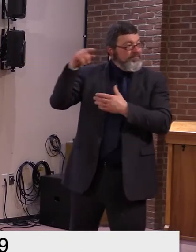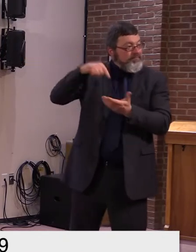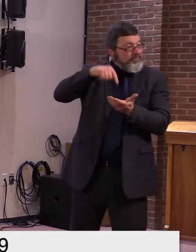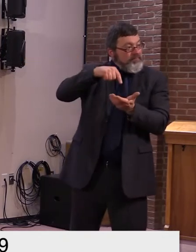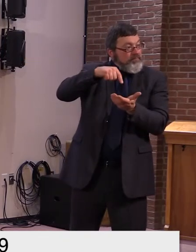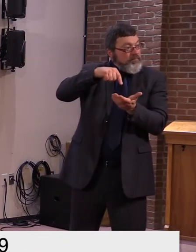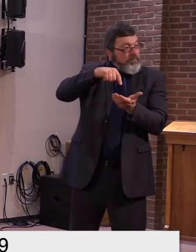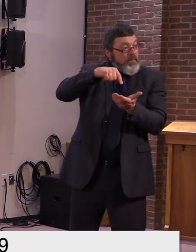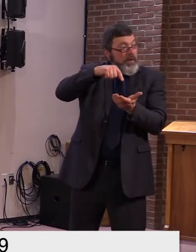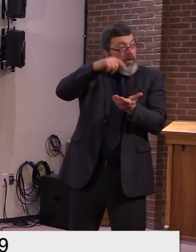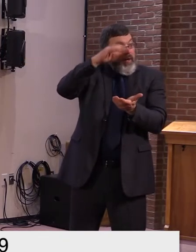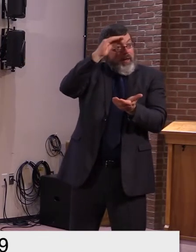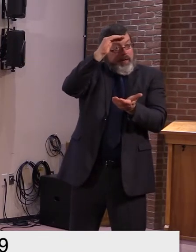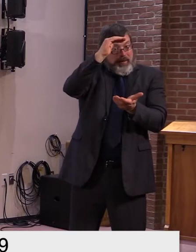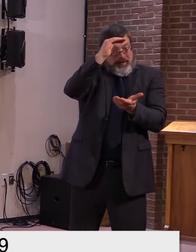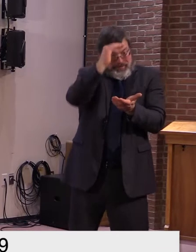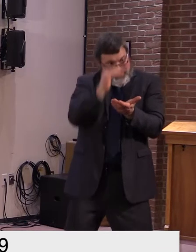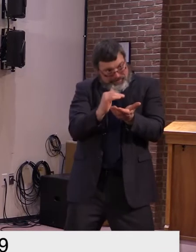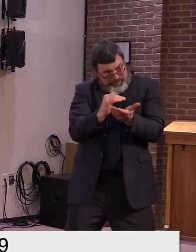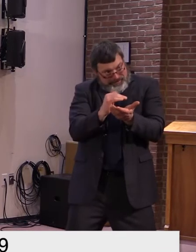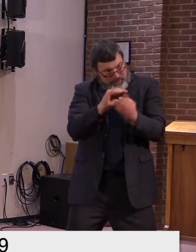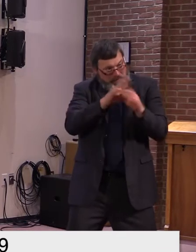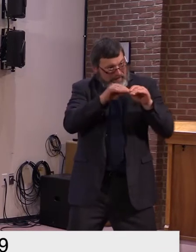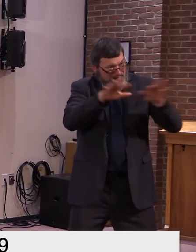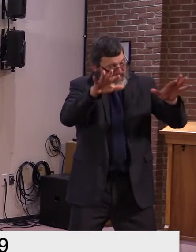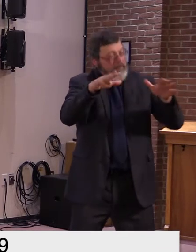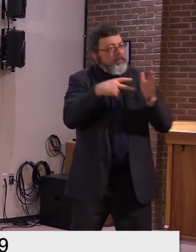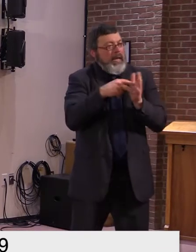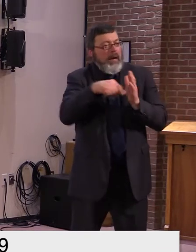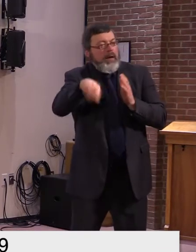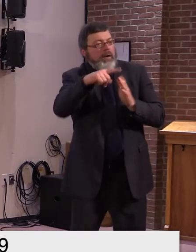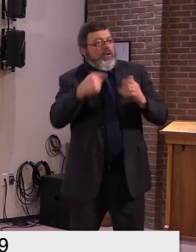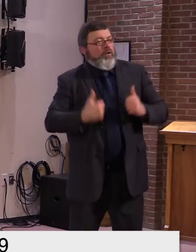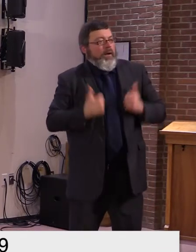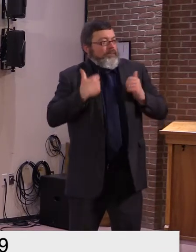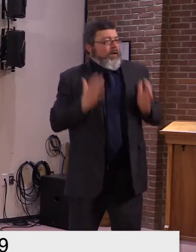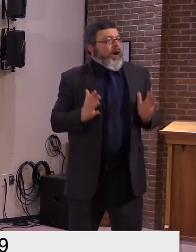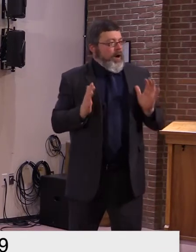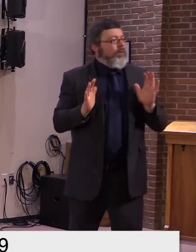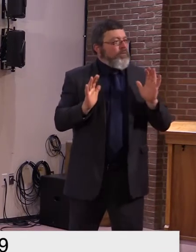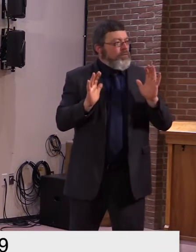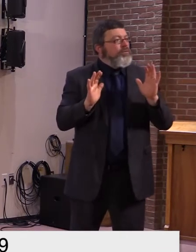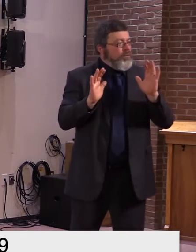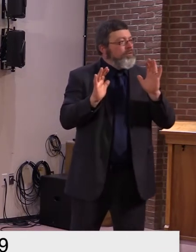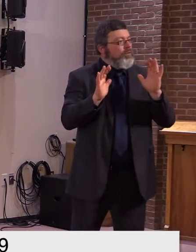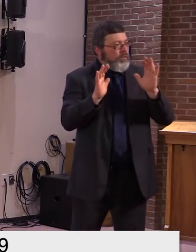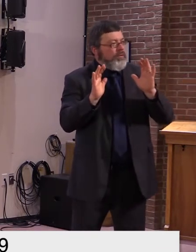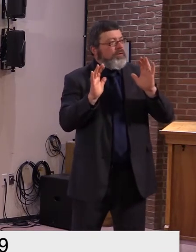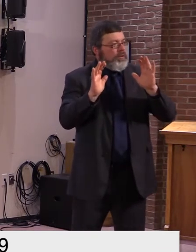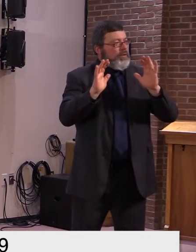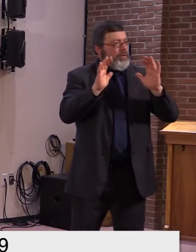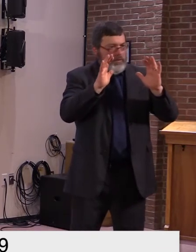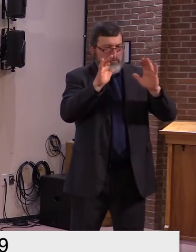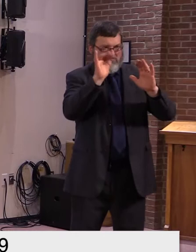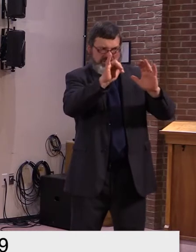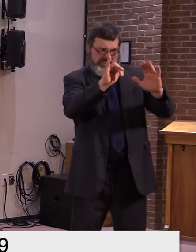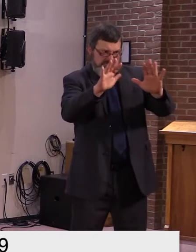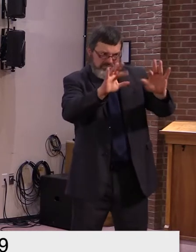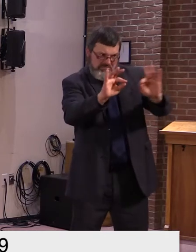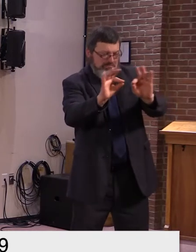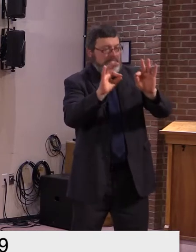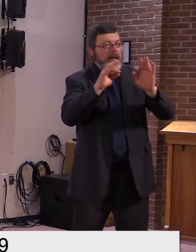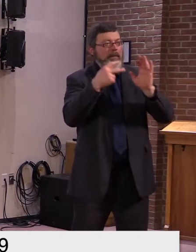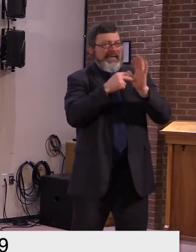economic situation we have is not a function of a downturn in the economy or bad management among businesses or a